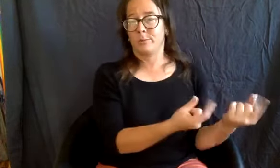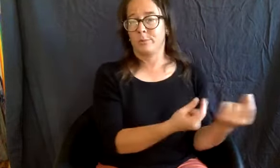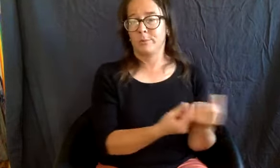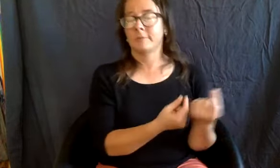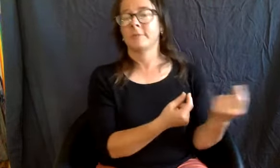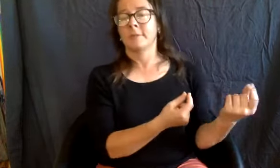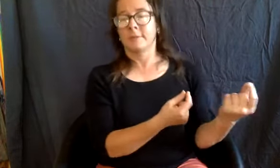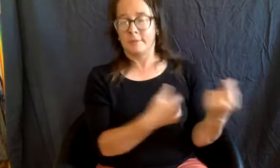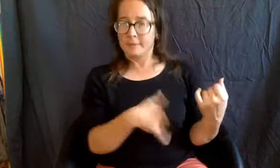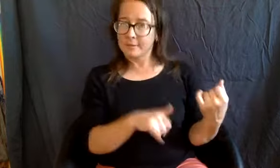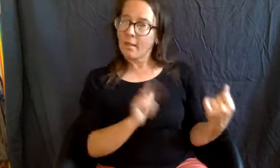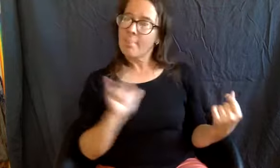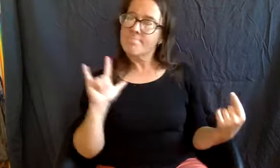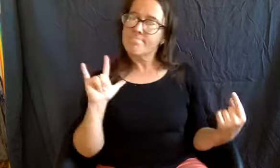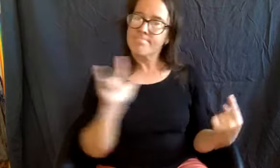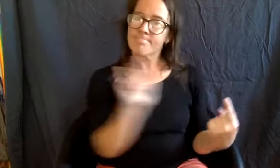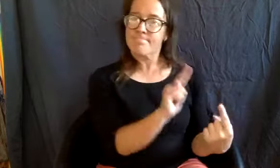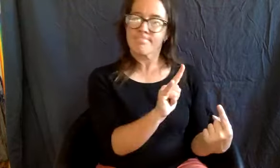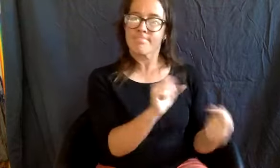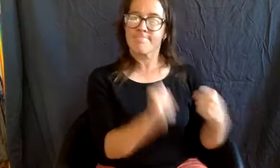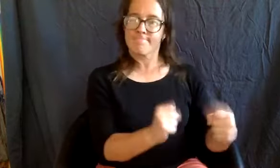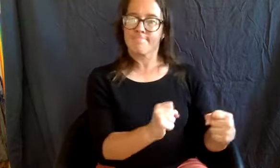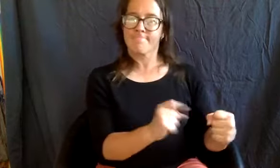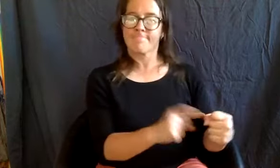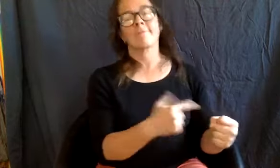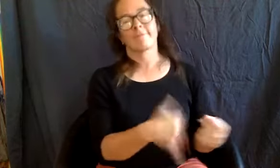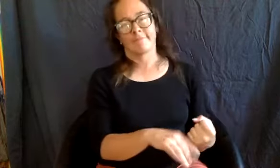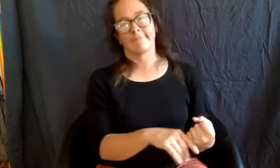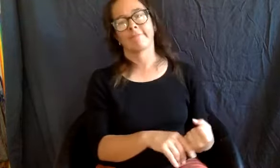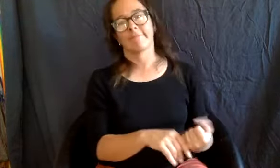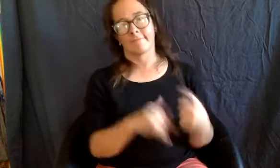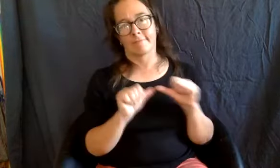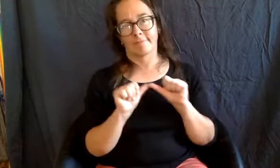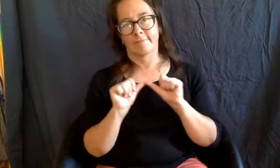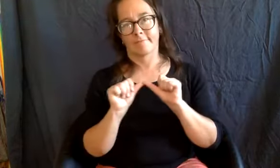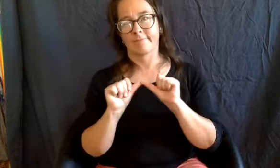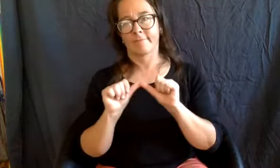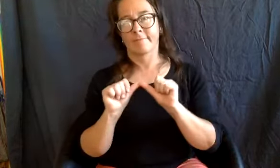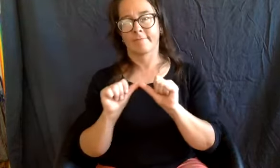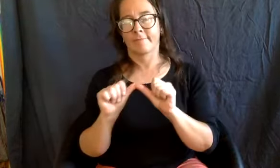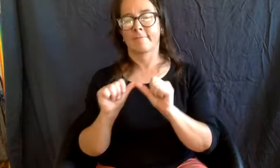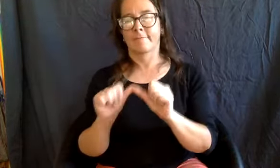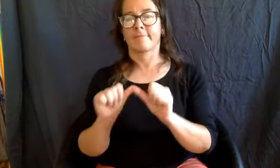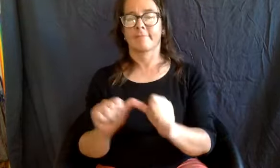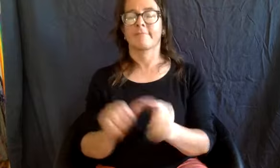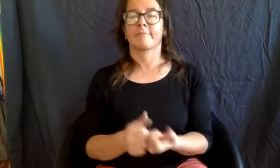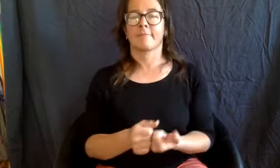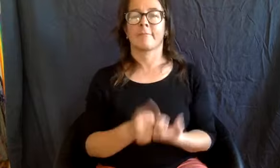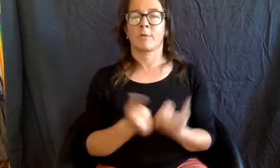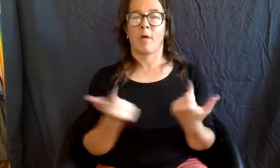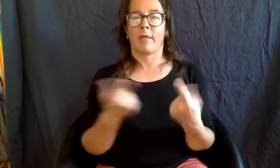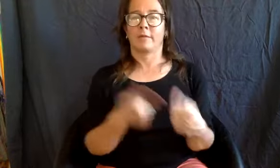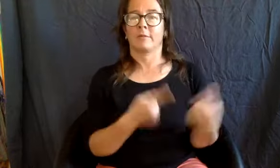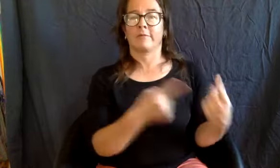they back on the track, back about unconditional love. My sponsor made me look up unconditional, and you know what it says? No